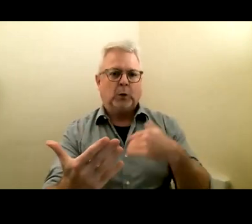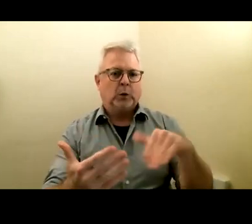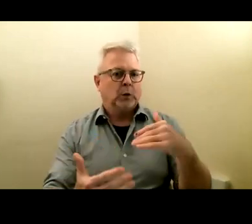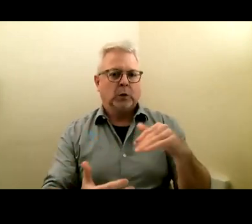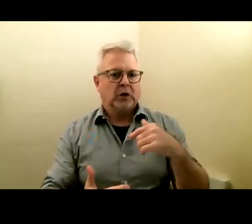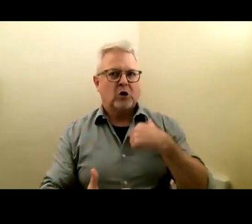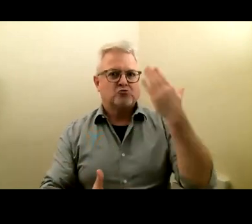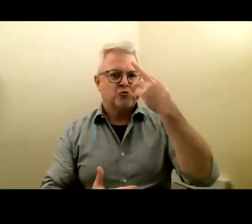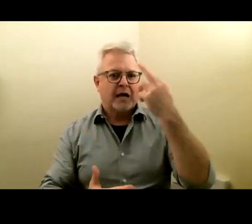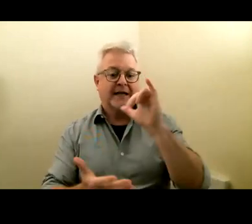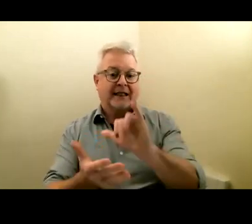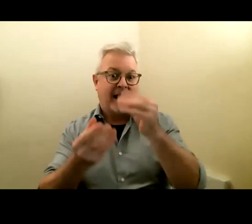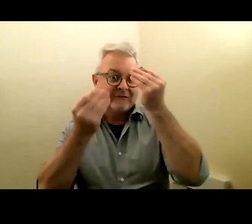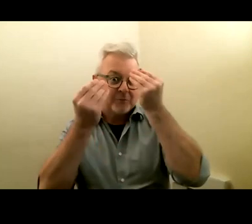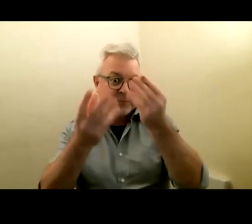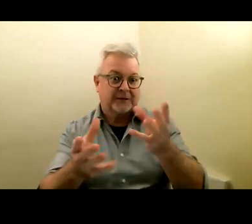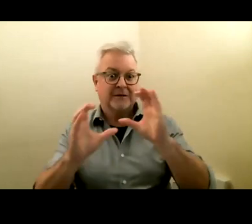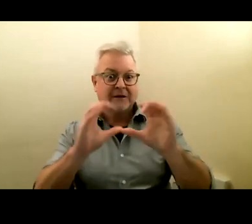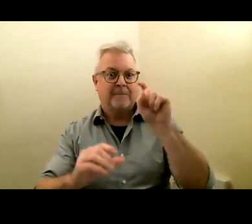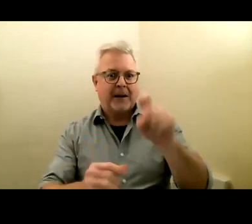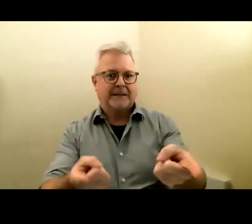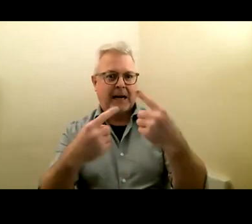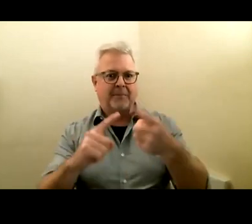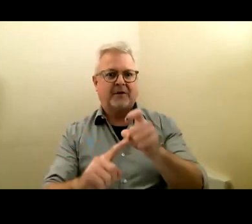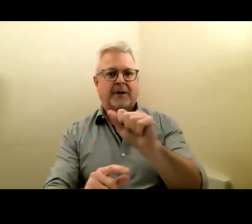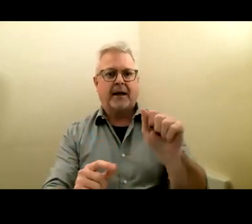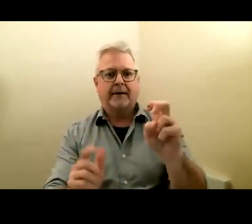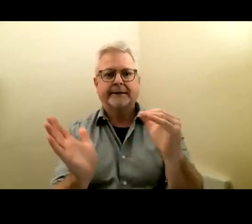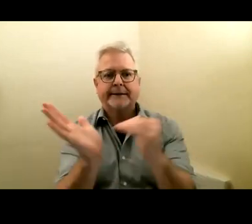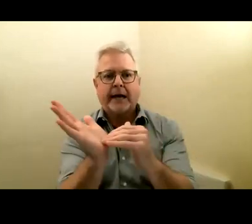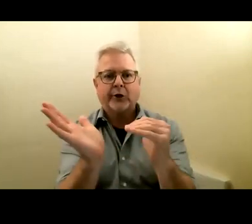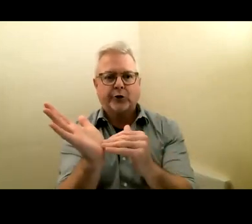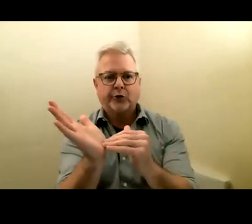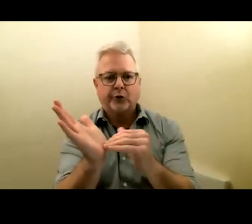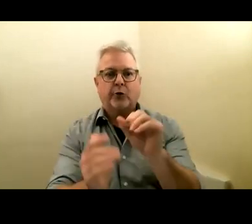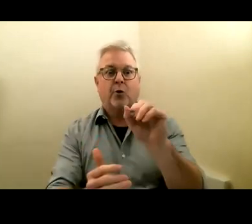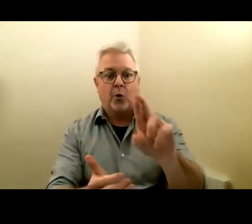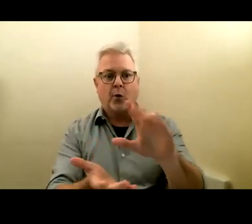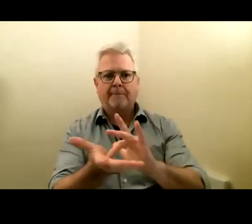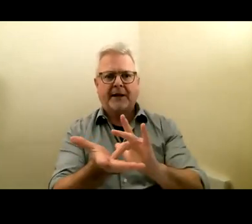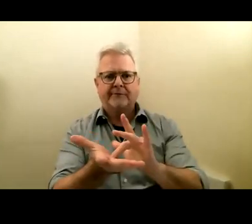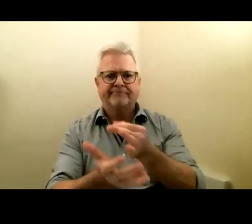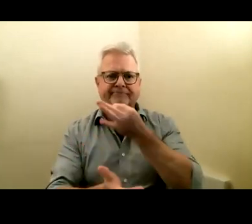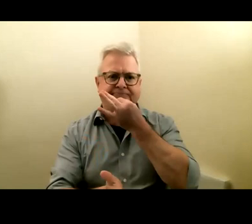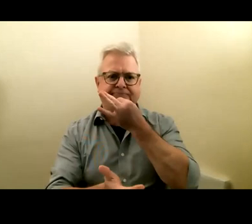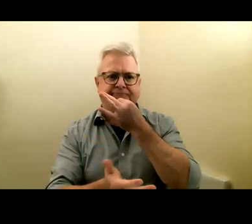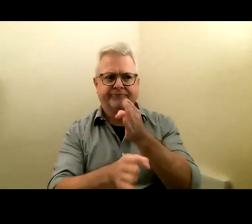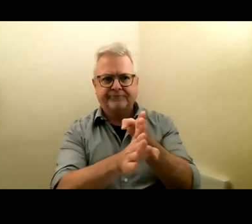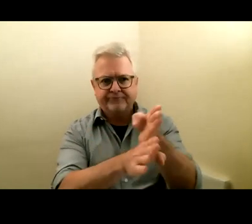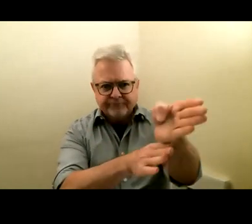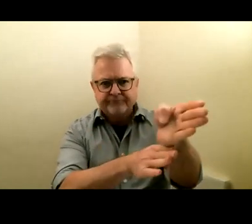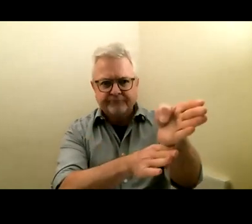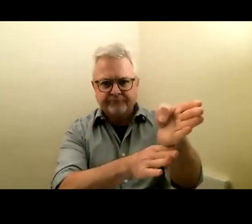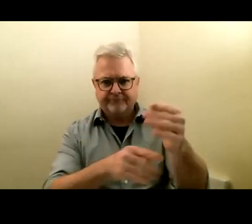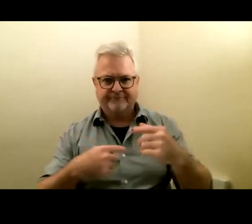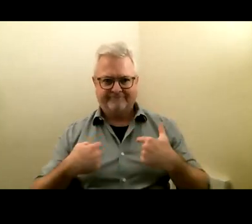Regarding the vaccine, looking through that, I realized that that information has to come from a medical personnel, a